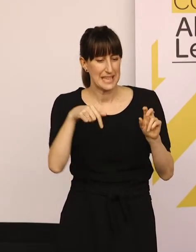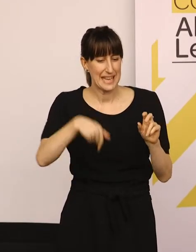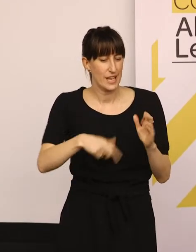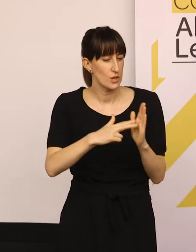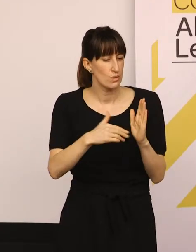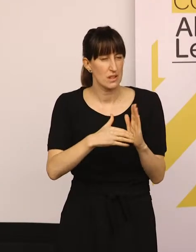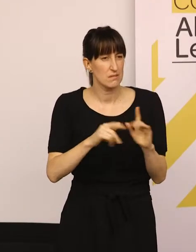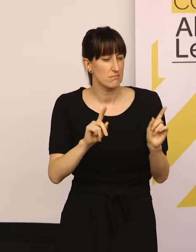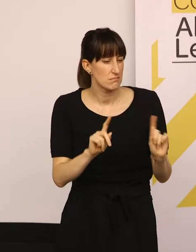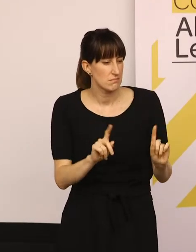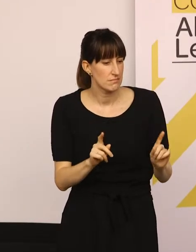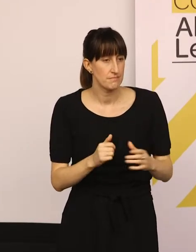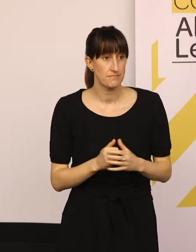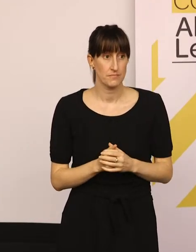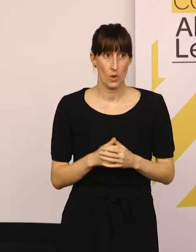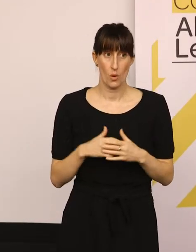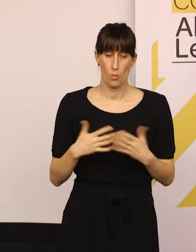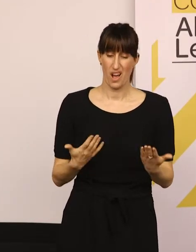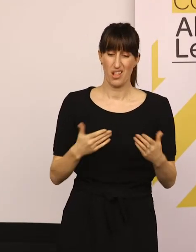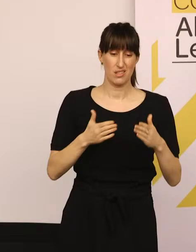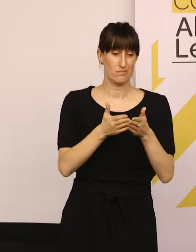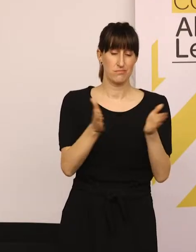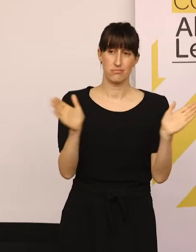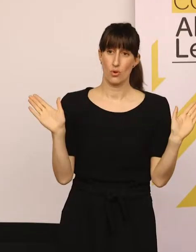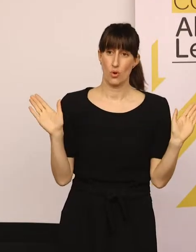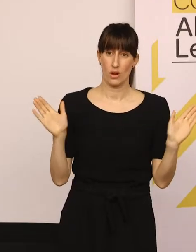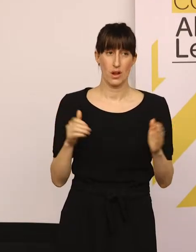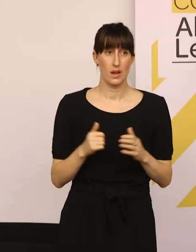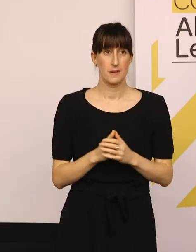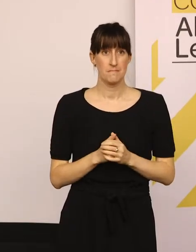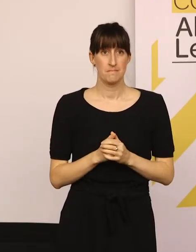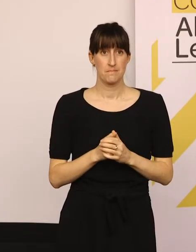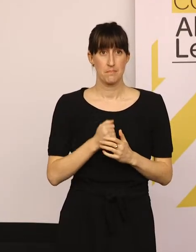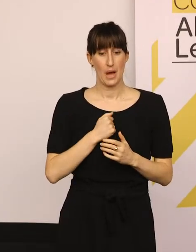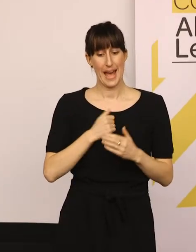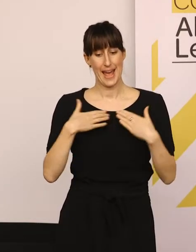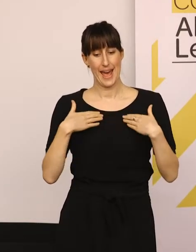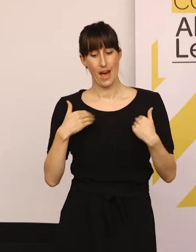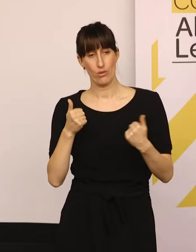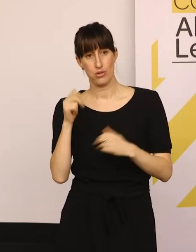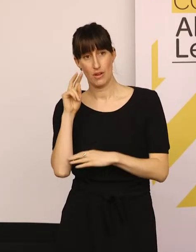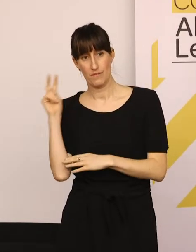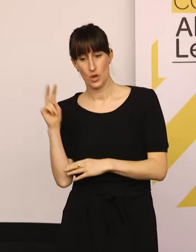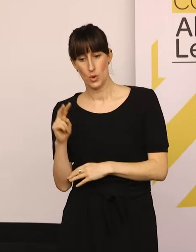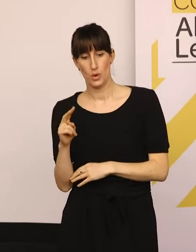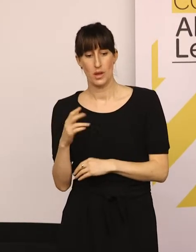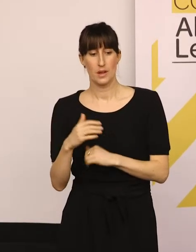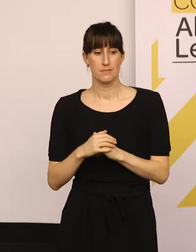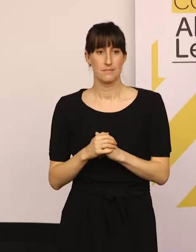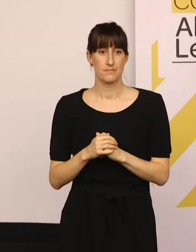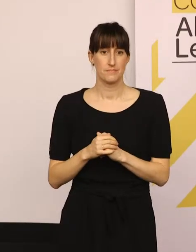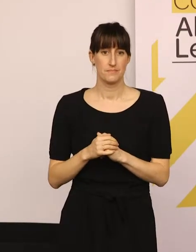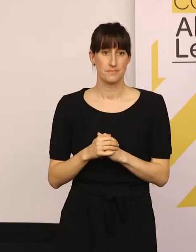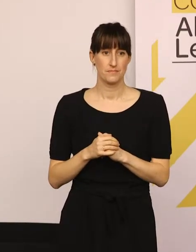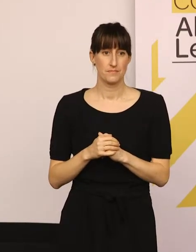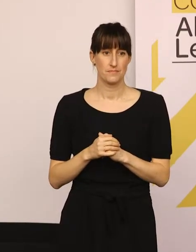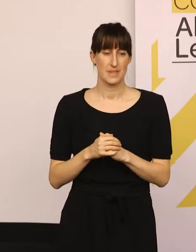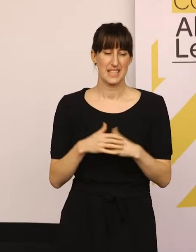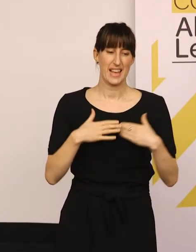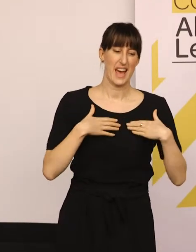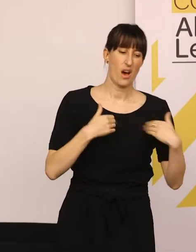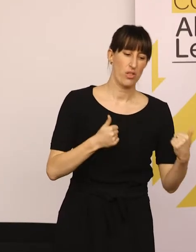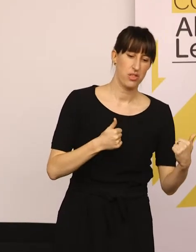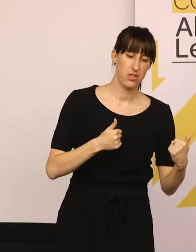those broadly under, from where I sit, because I come from a health lens. So those broader determinants of health and